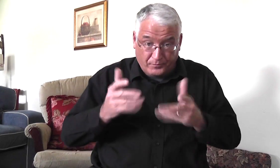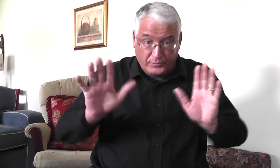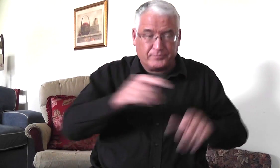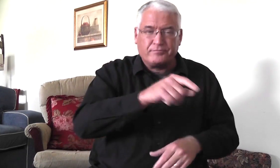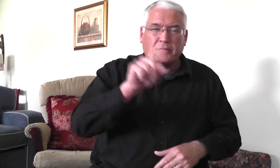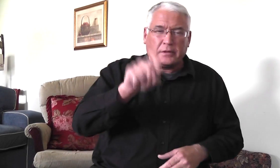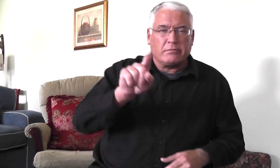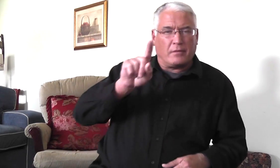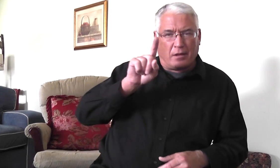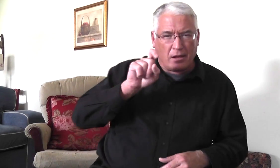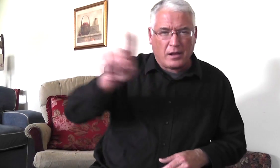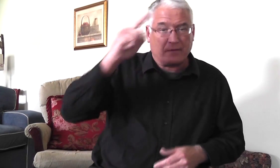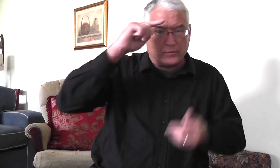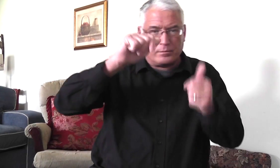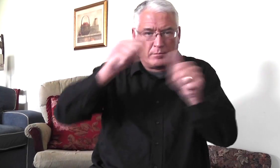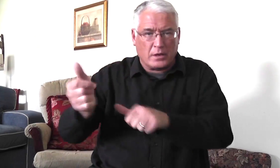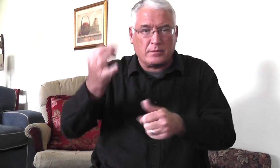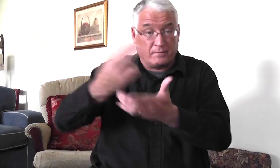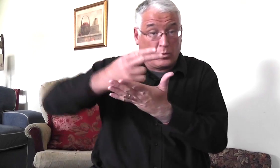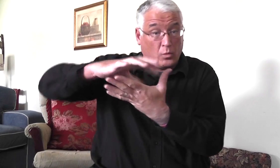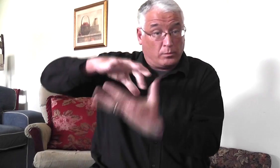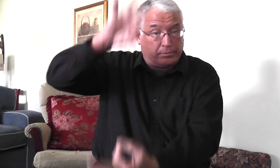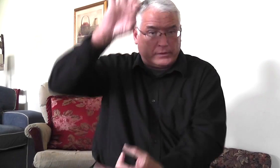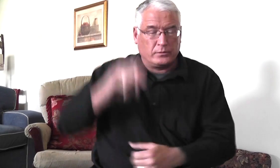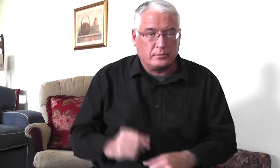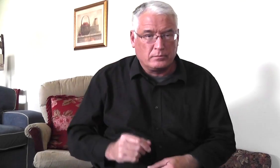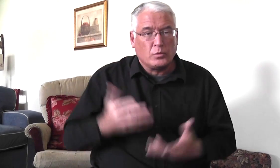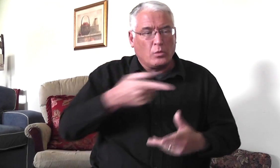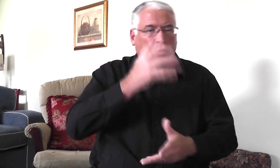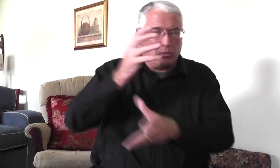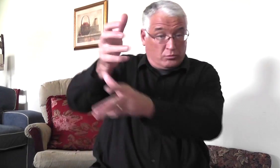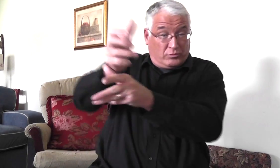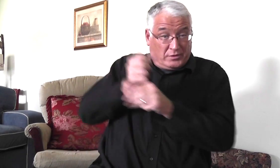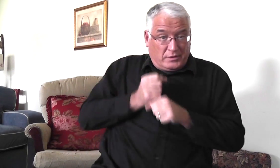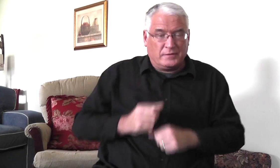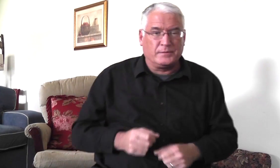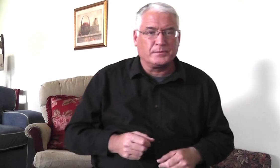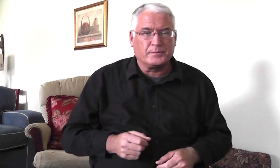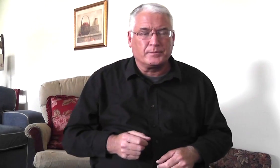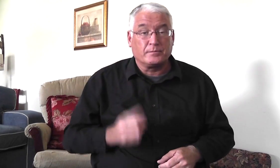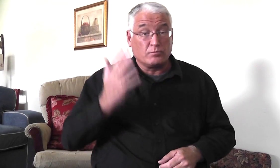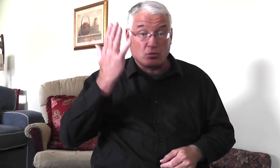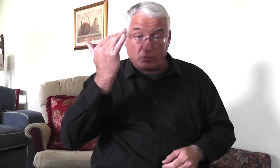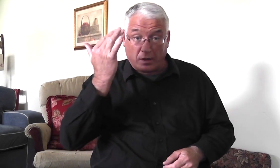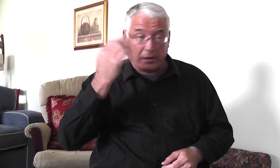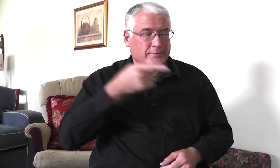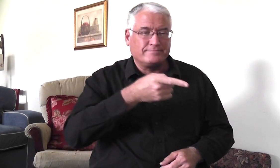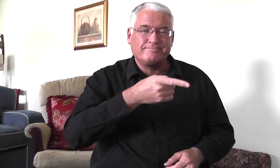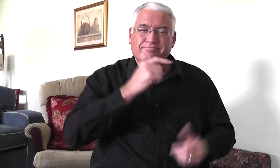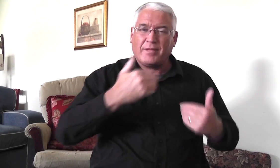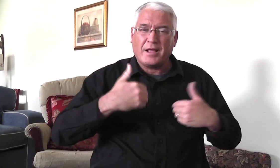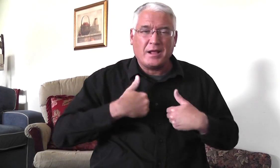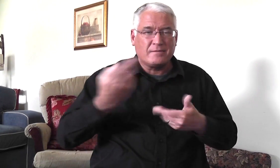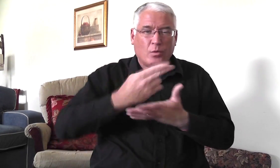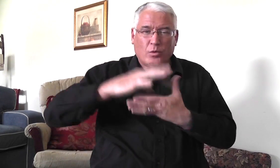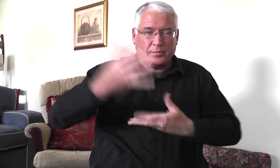as their Savior, then they need to ask for baptism of the Holy Spirit in order to receive it. Why?